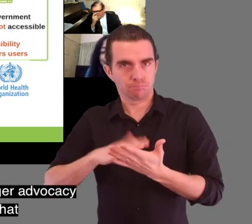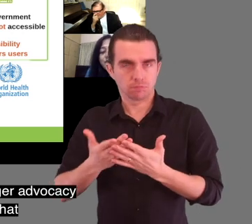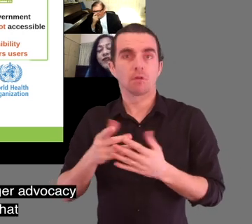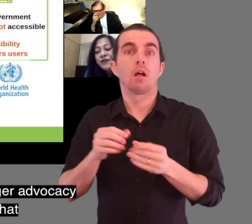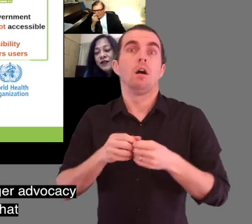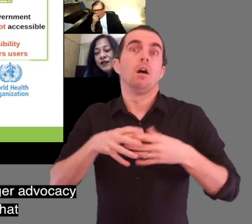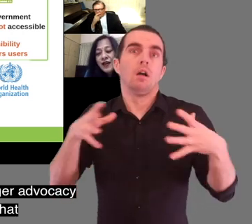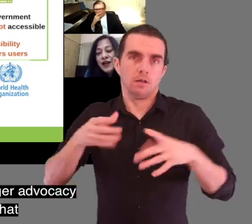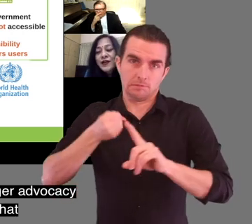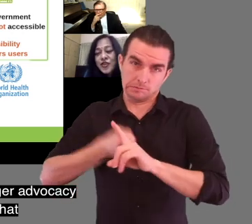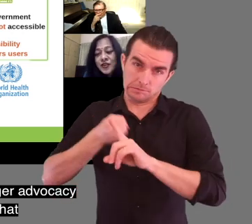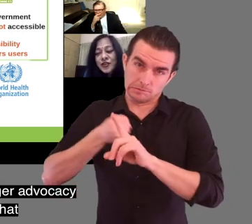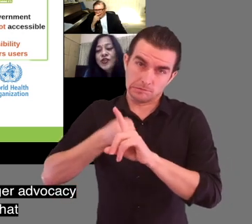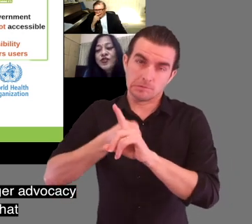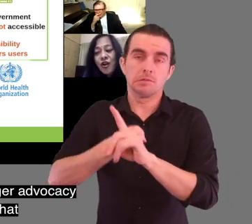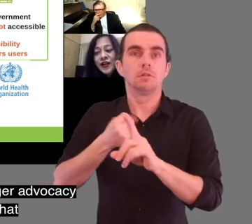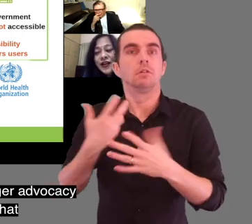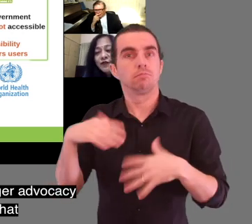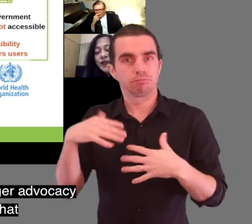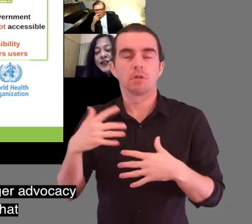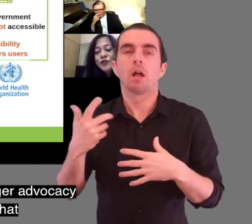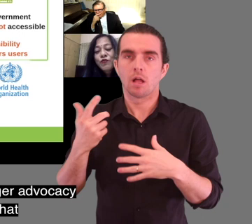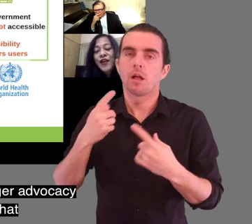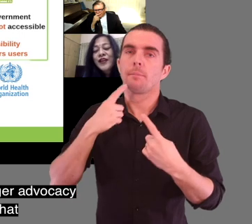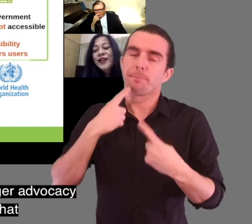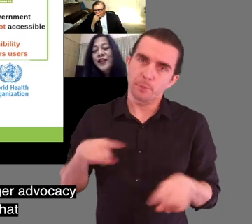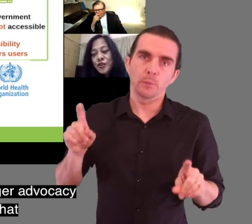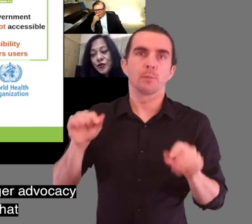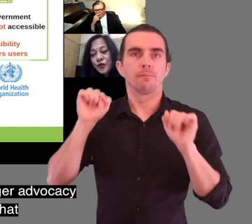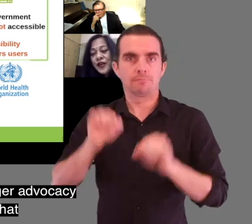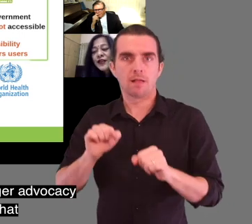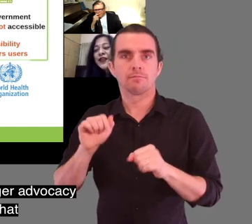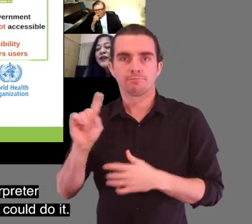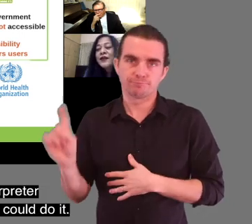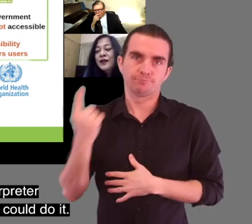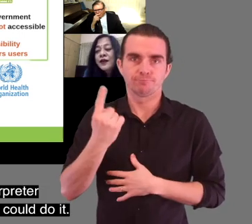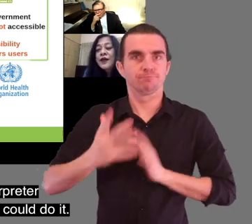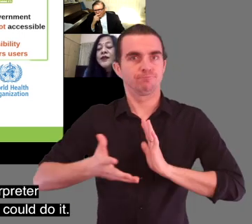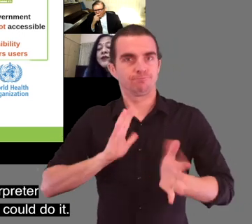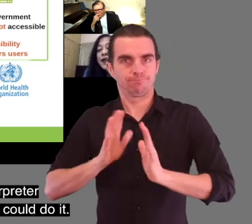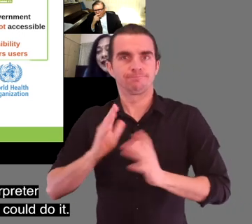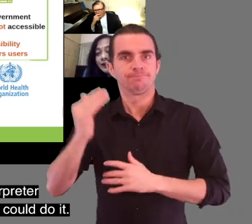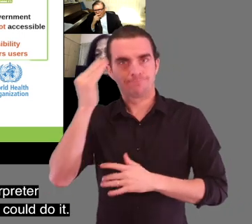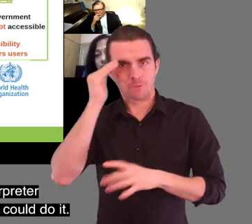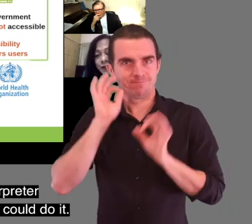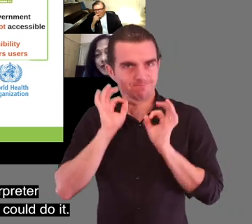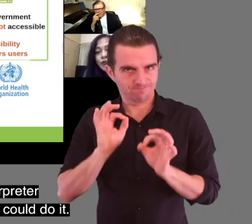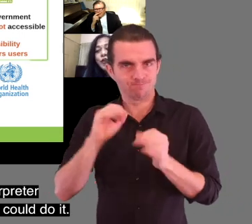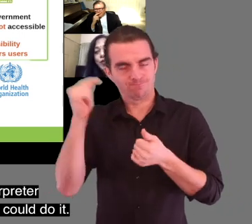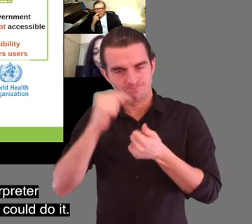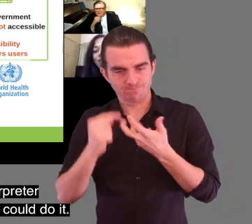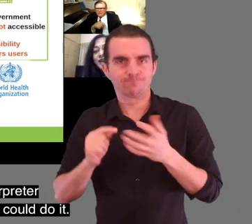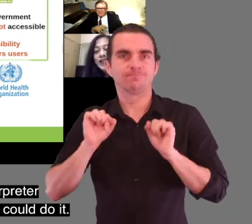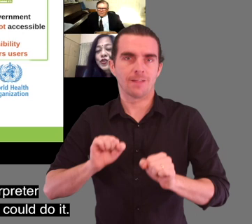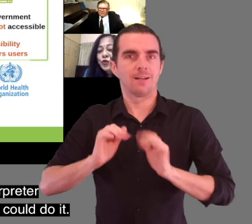and even larger and stronger advocacy to finally ensure that a sign language interpreter who